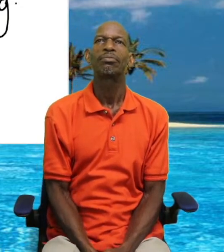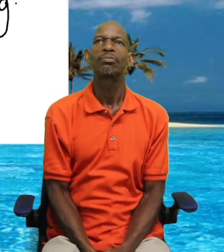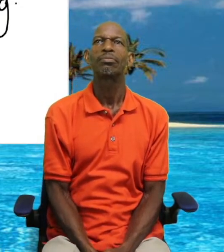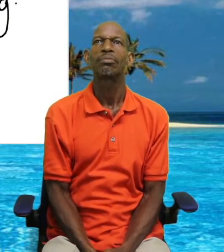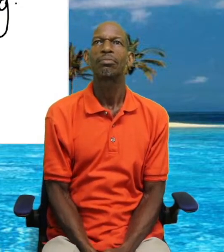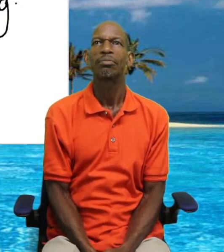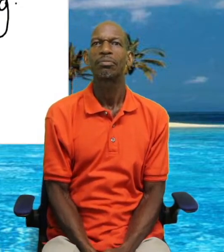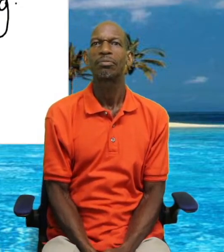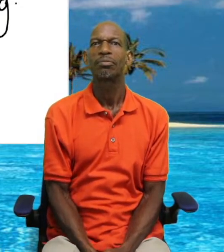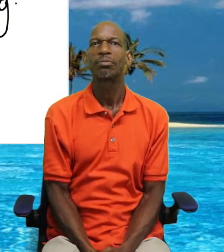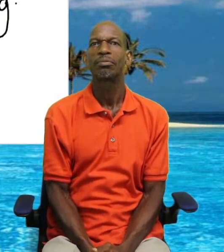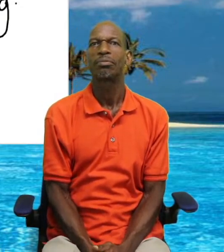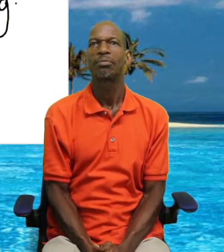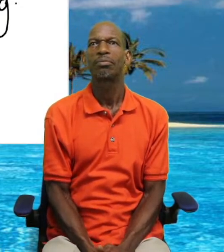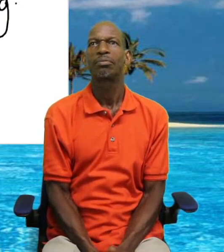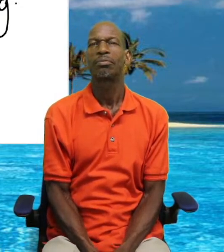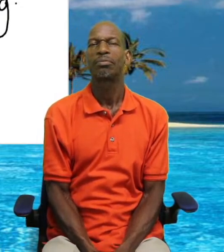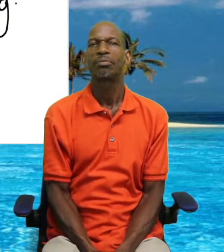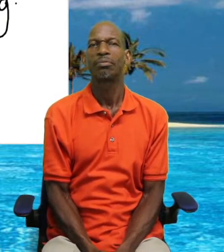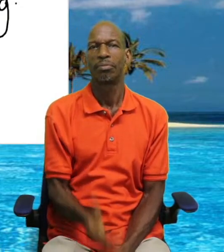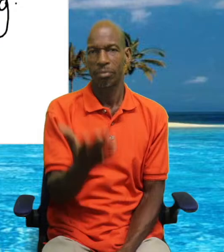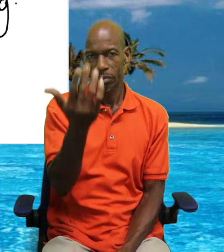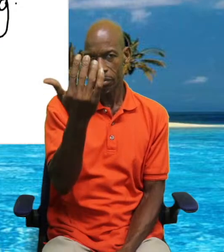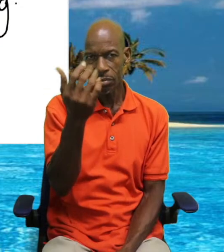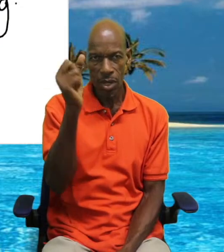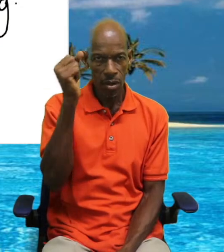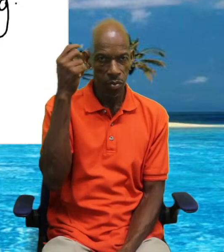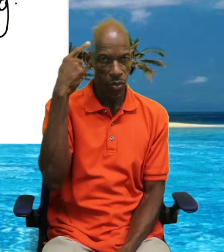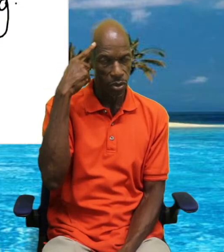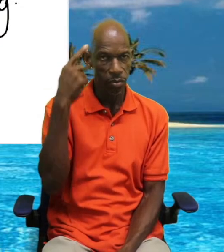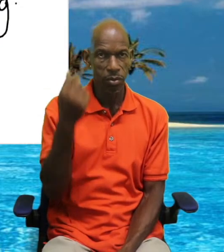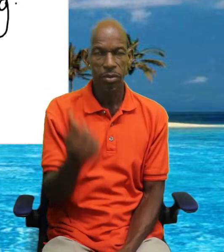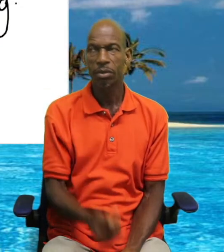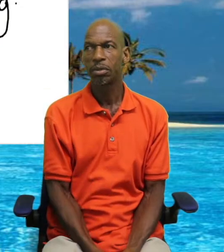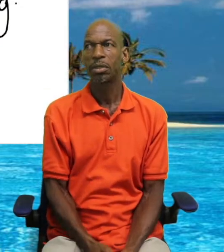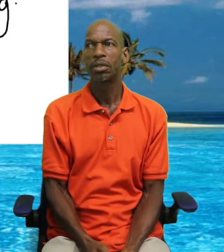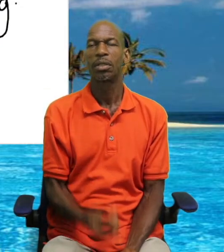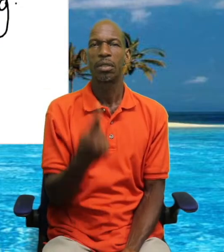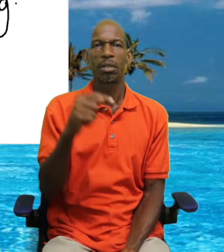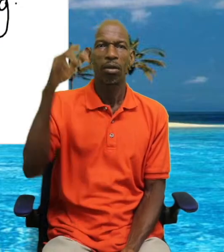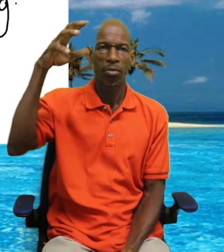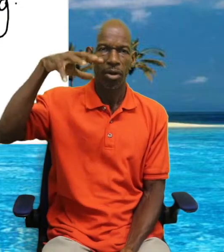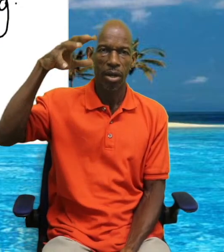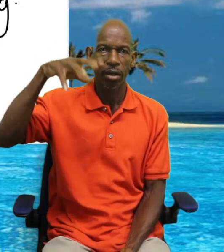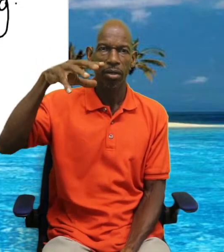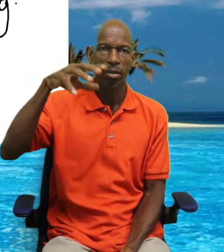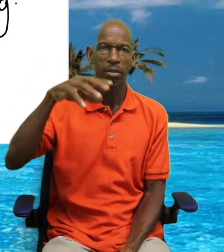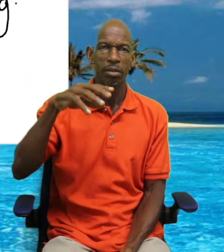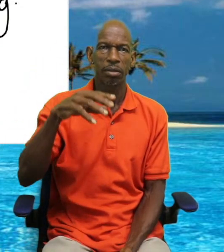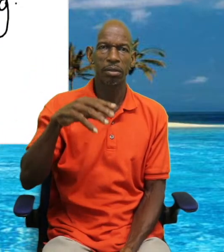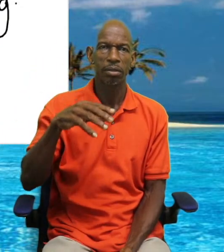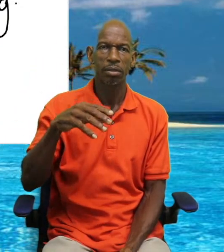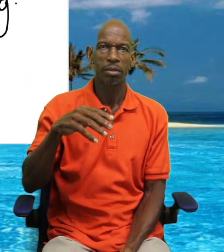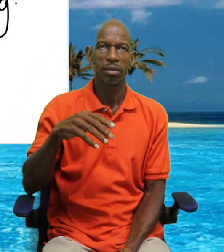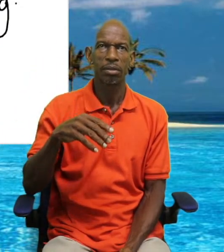Go ahead. I'm ready. The rain